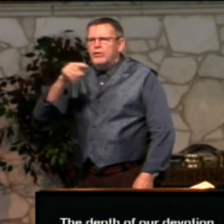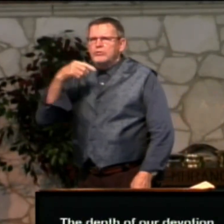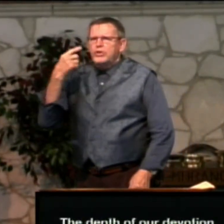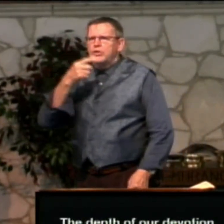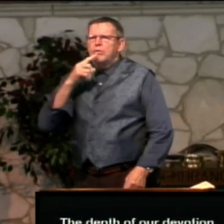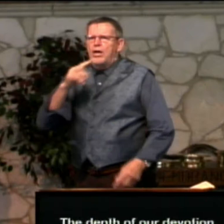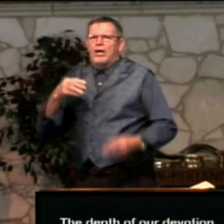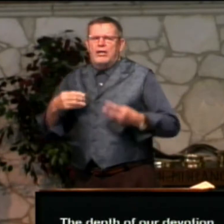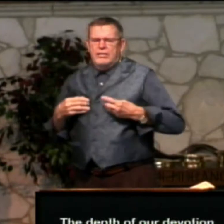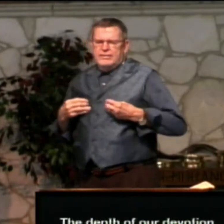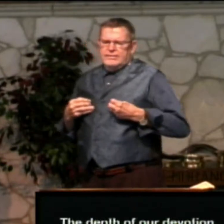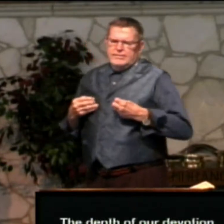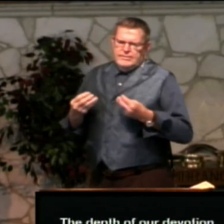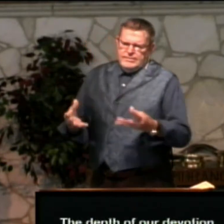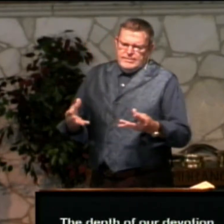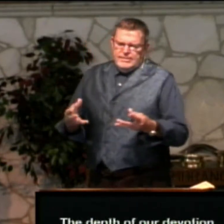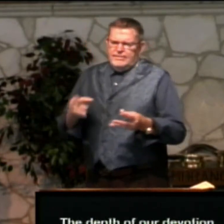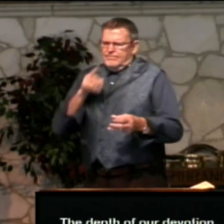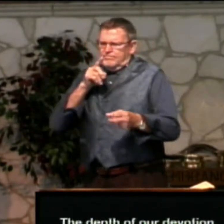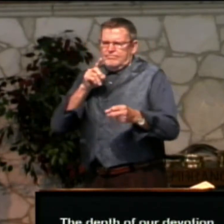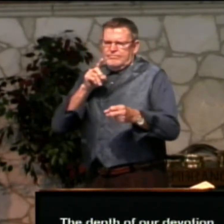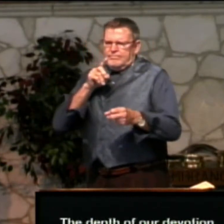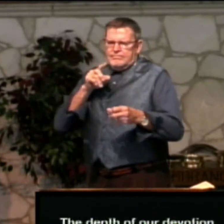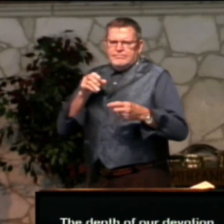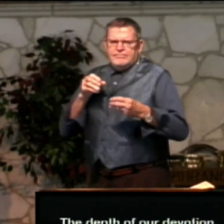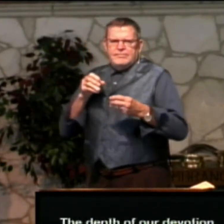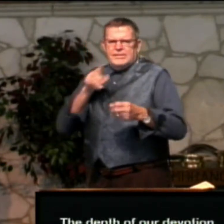for those who are